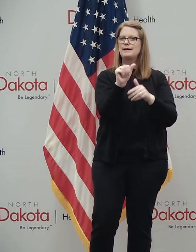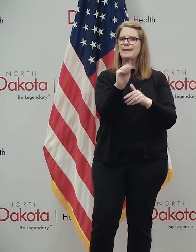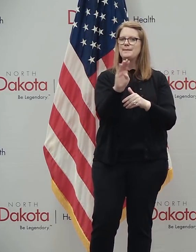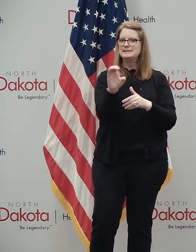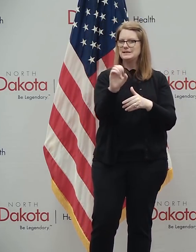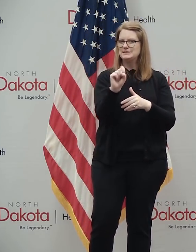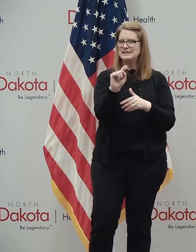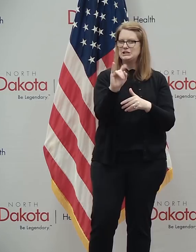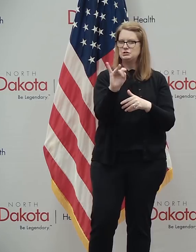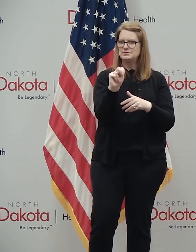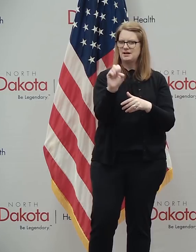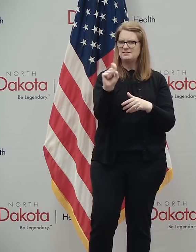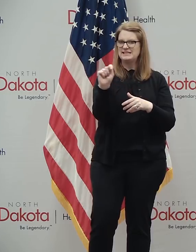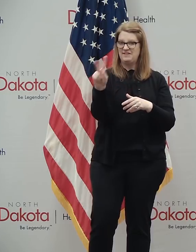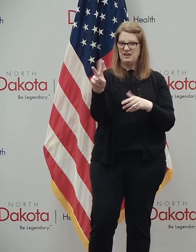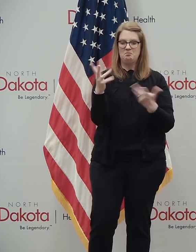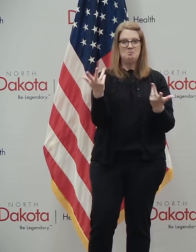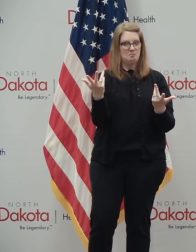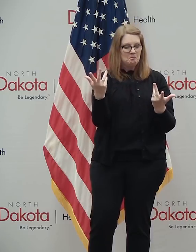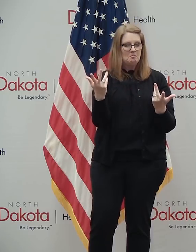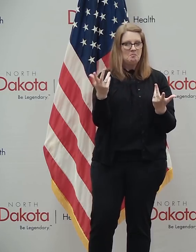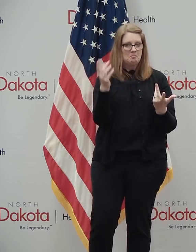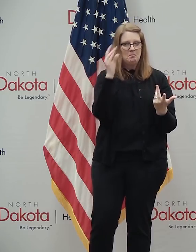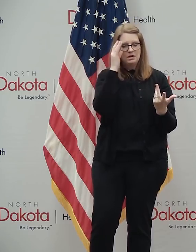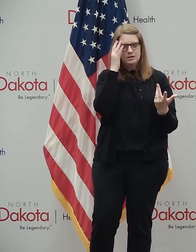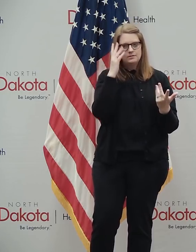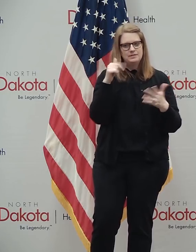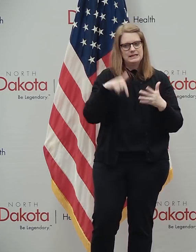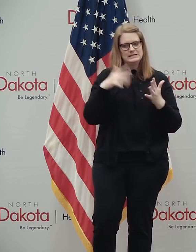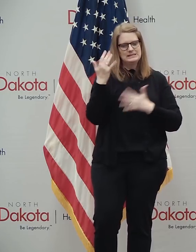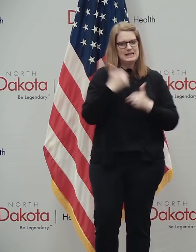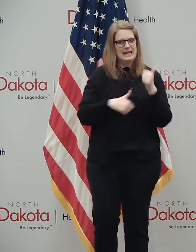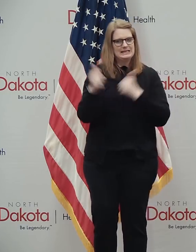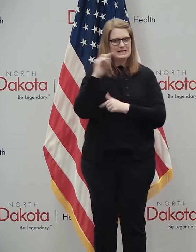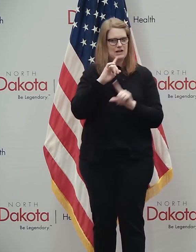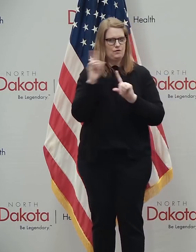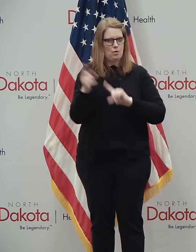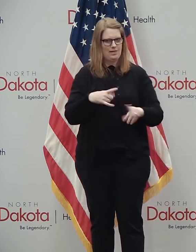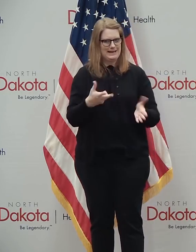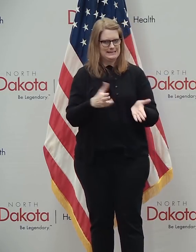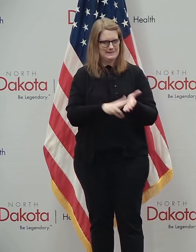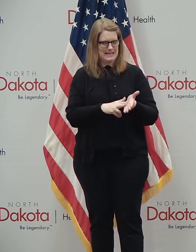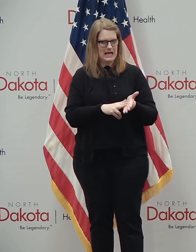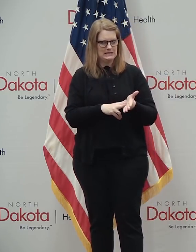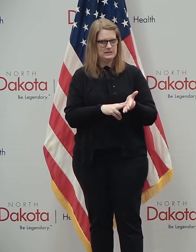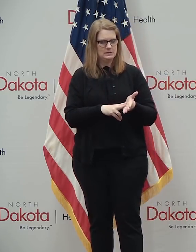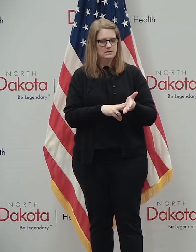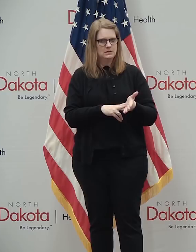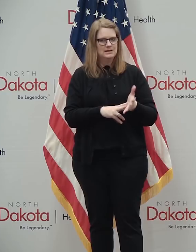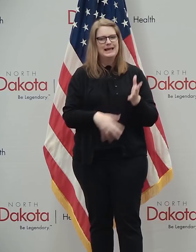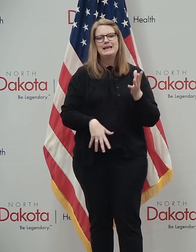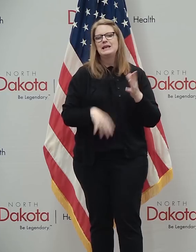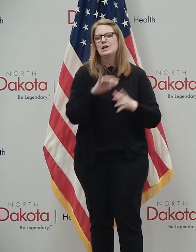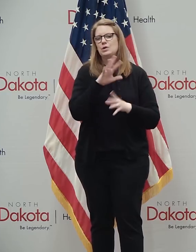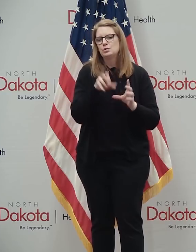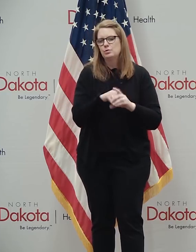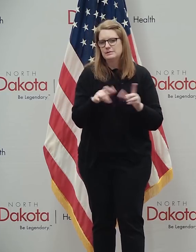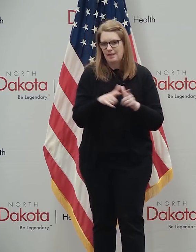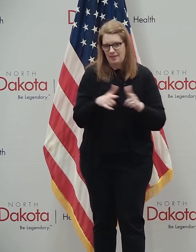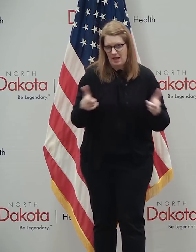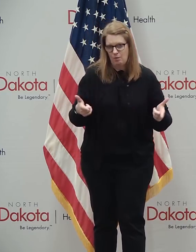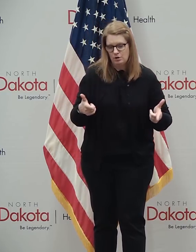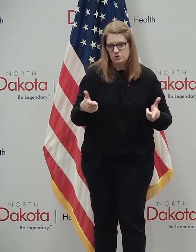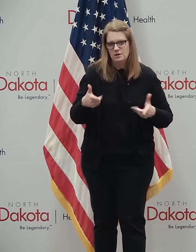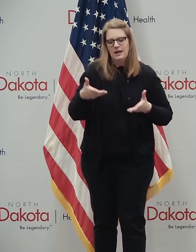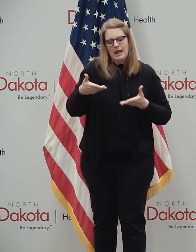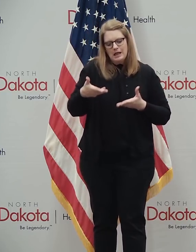But again, this is a situation with the executive order that I've signed today adds the language that allows for